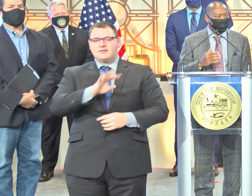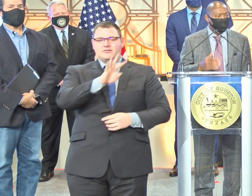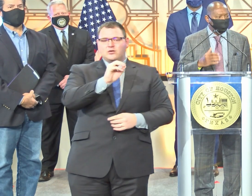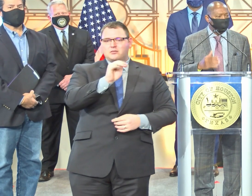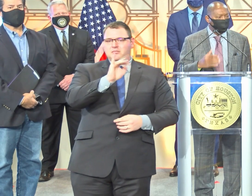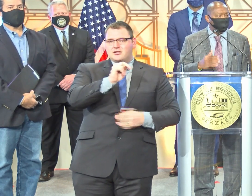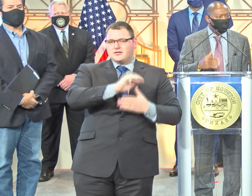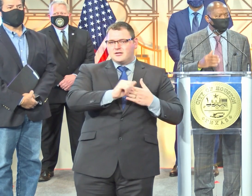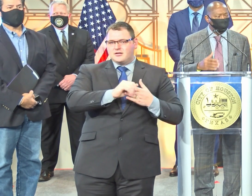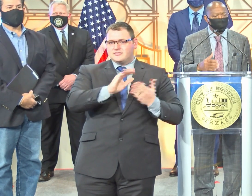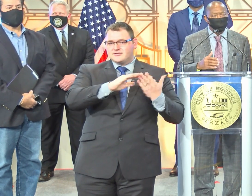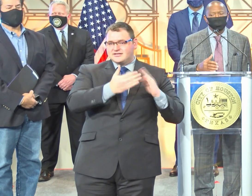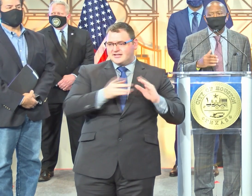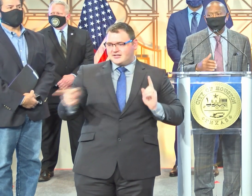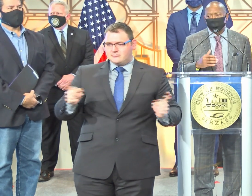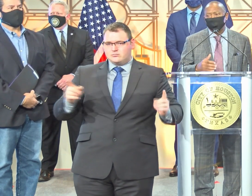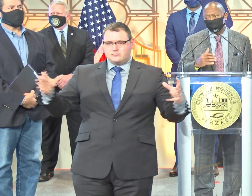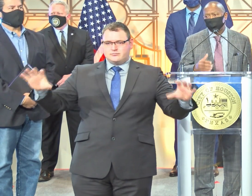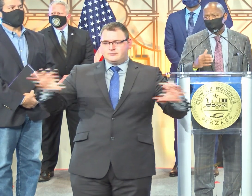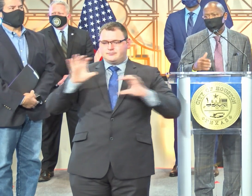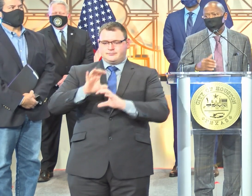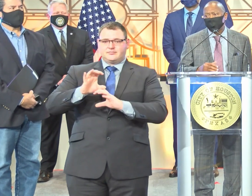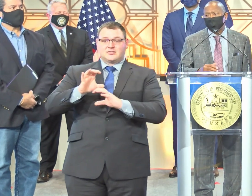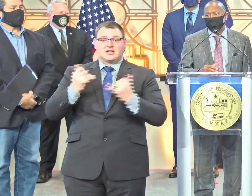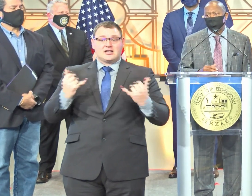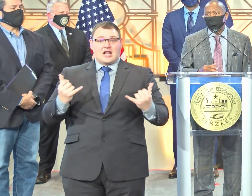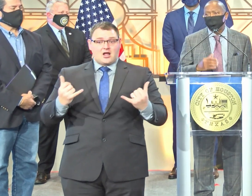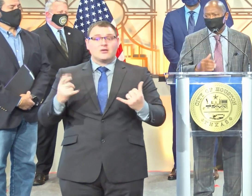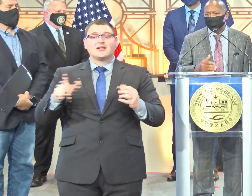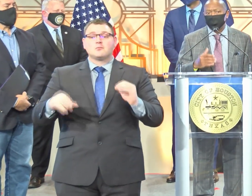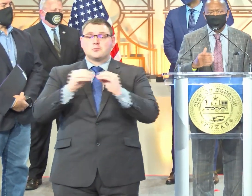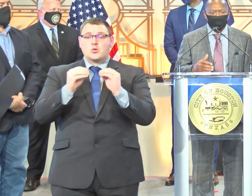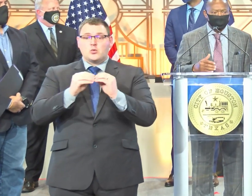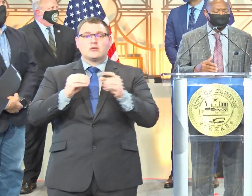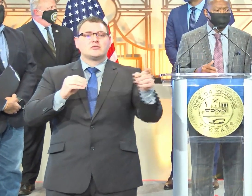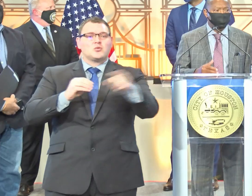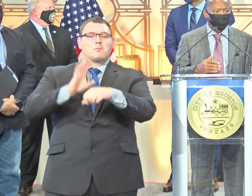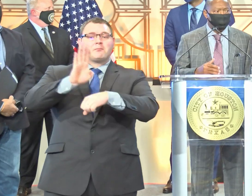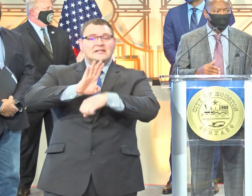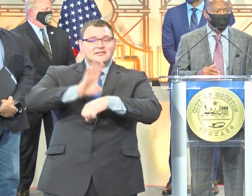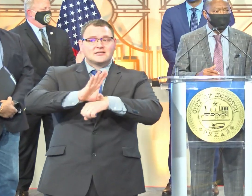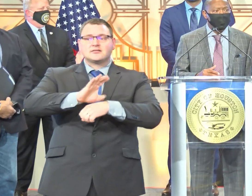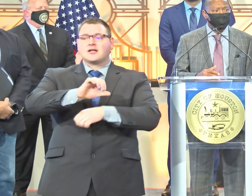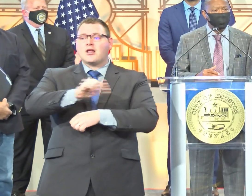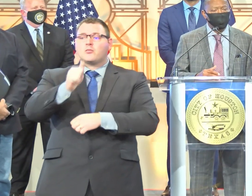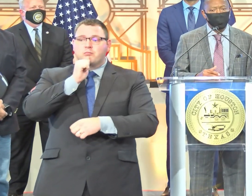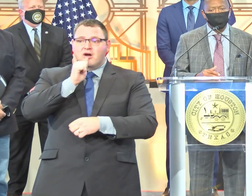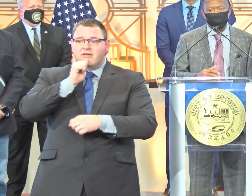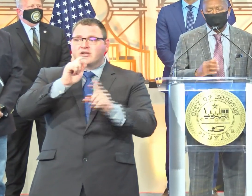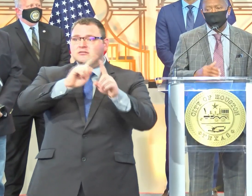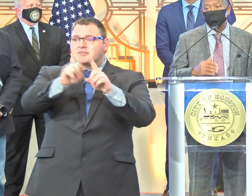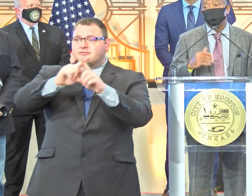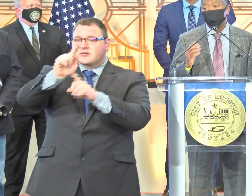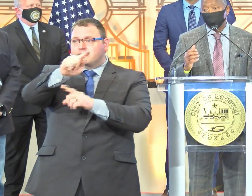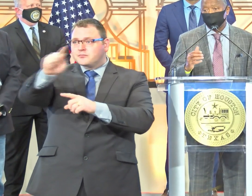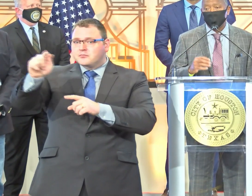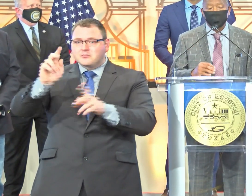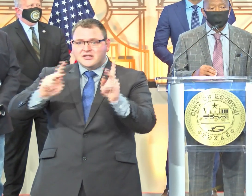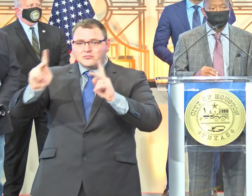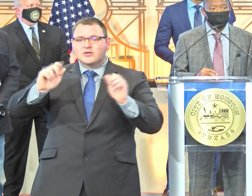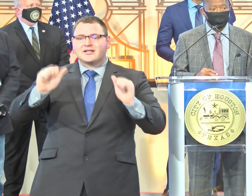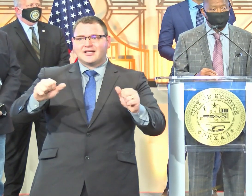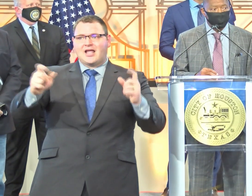please contact the Coalition for the Homeless. And lastly, we still need to raise the final $6.5 million from private